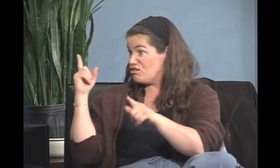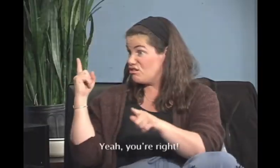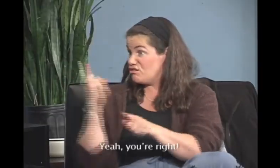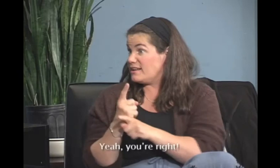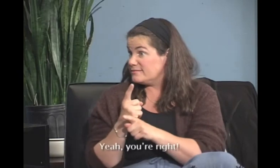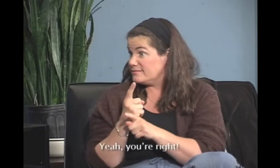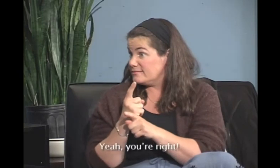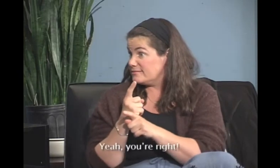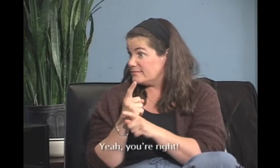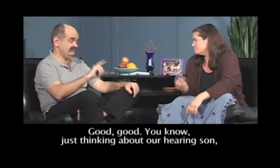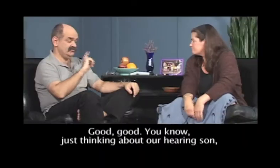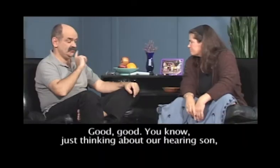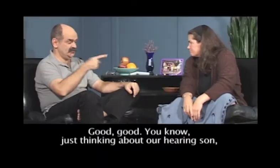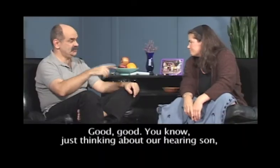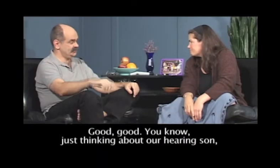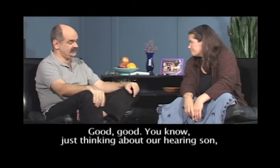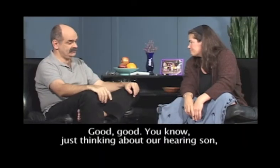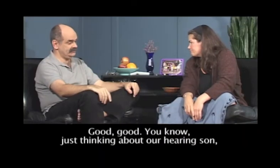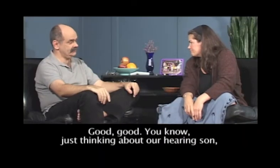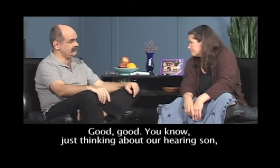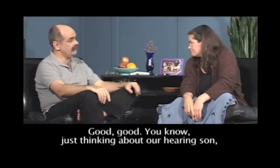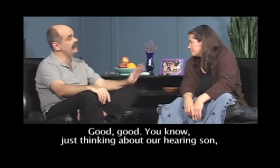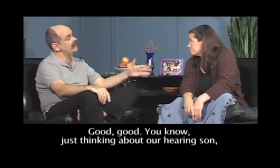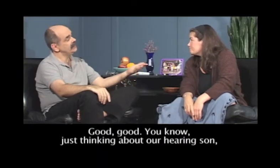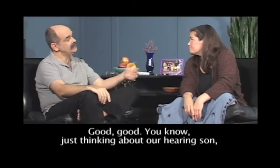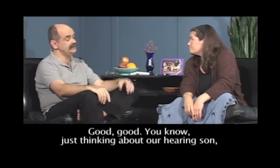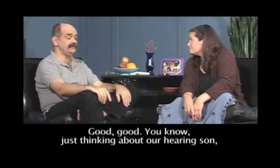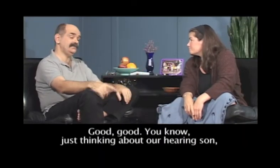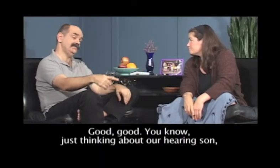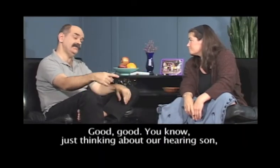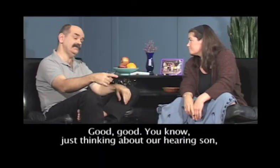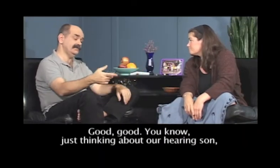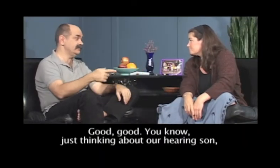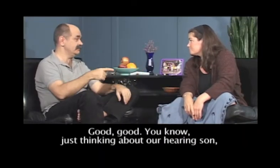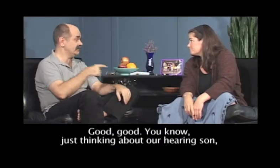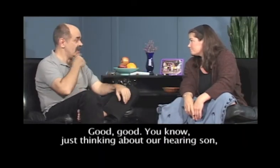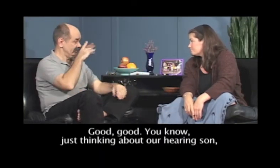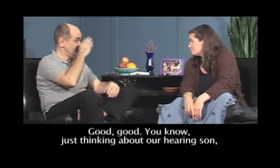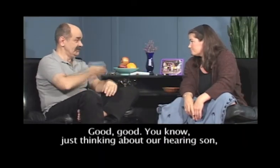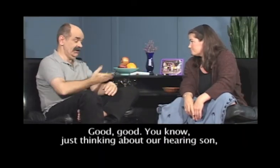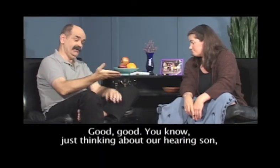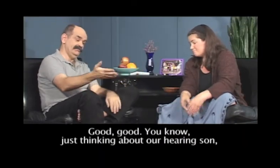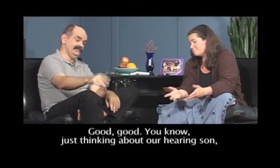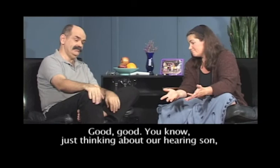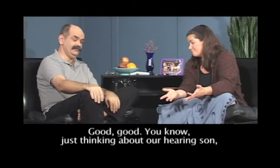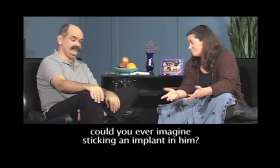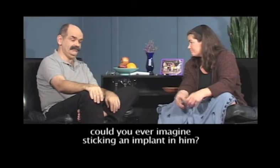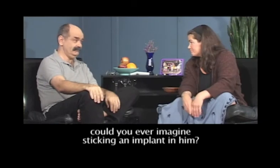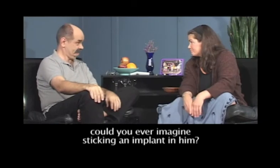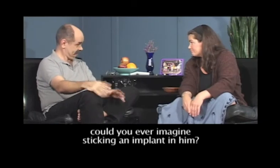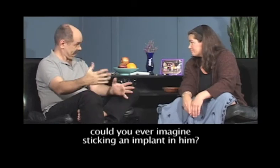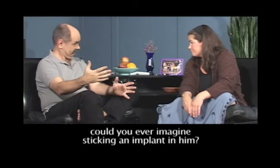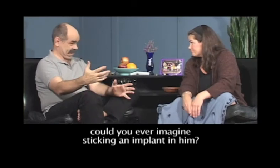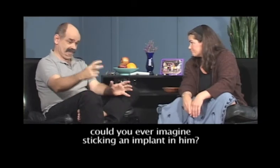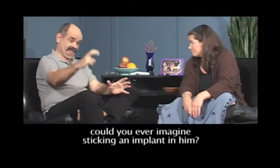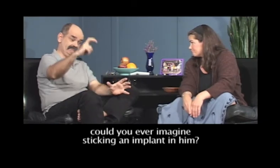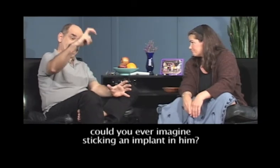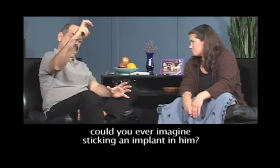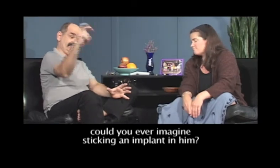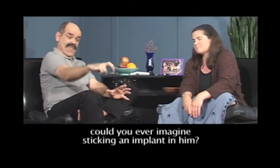Yeah, you're right. Good, good. You know, just thinking about our hearing son, could you ever imagine sticking an